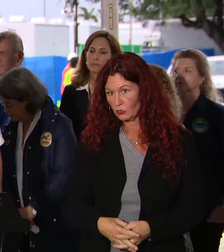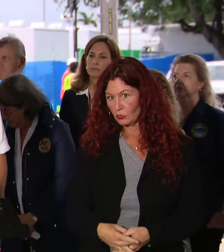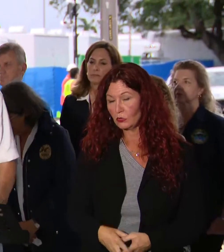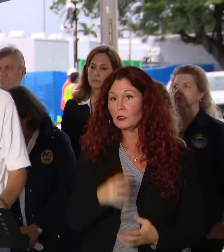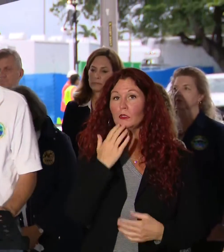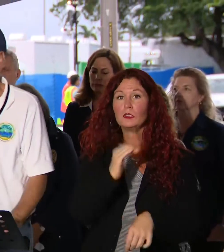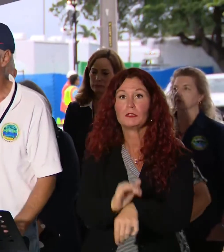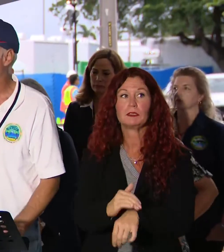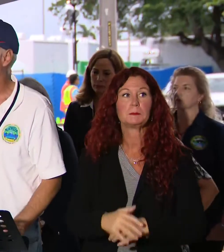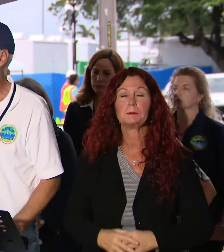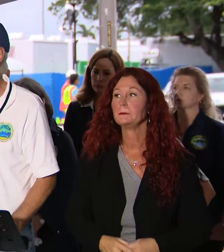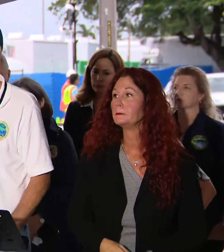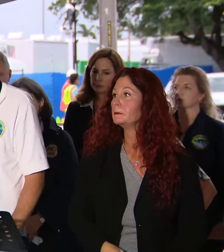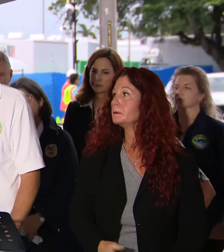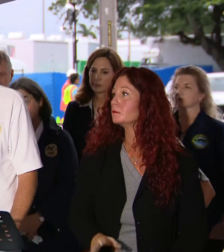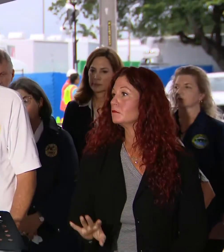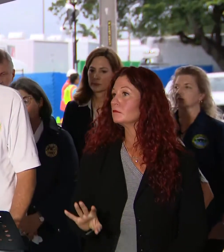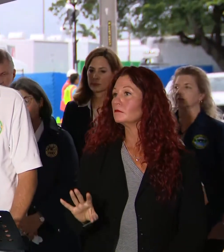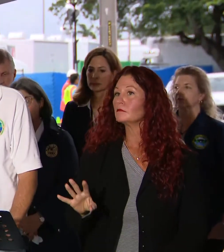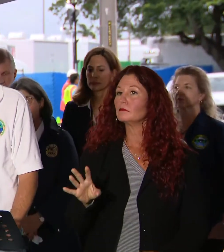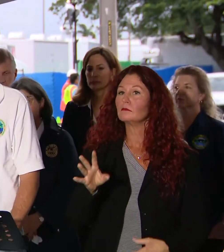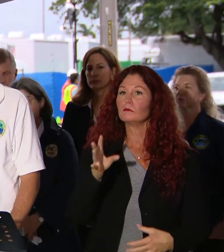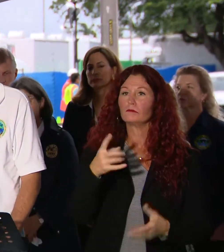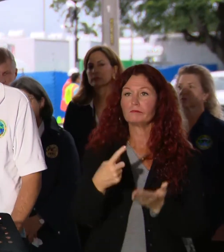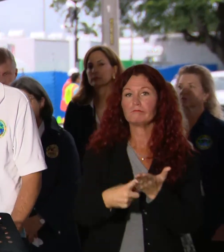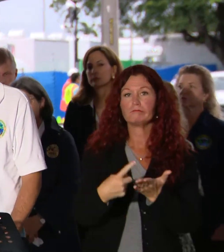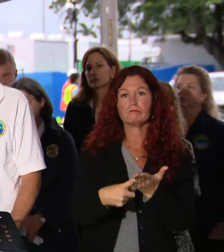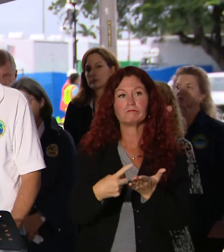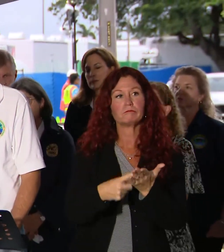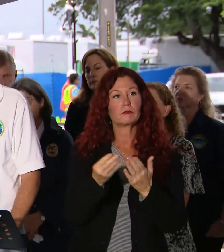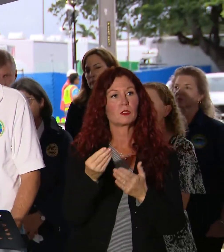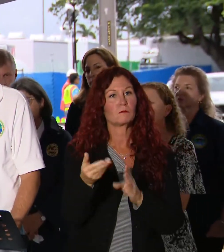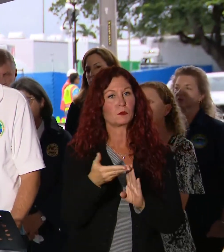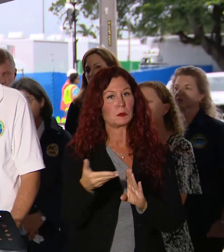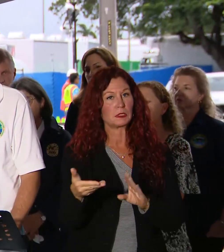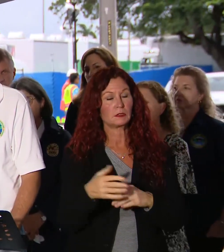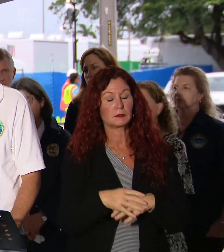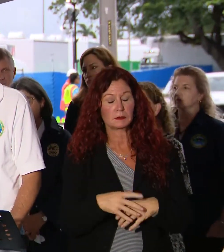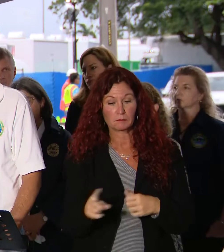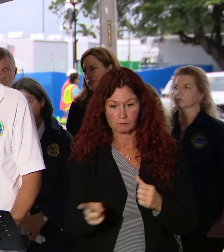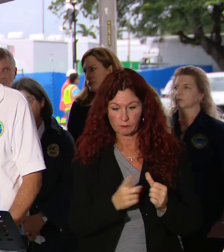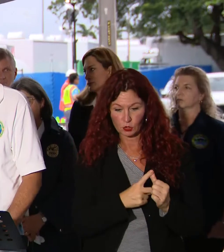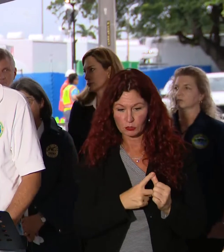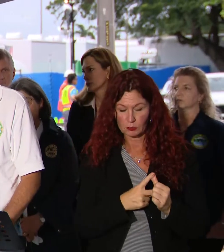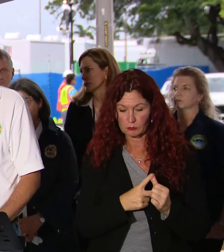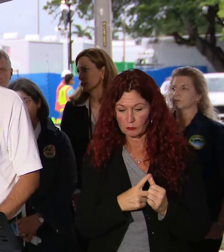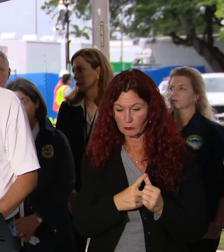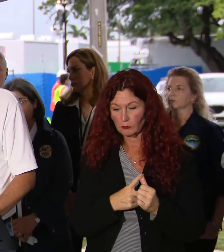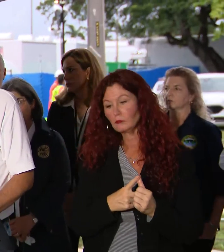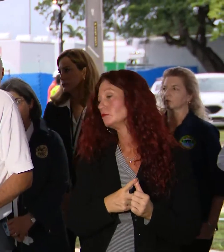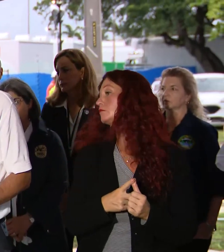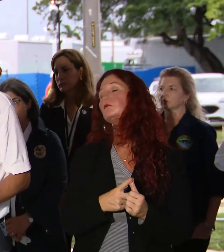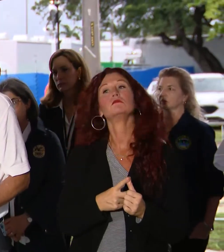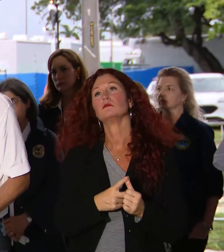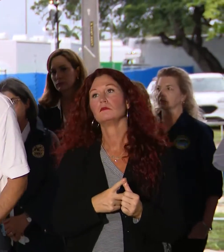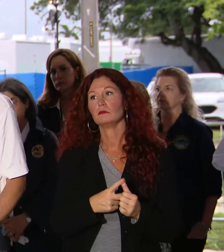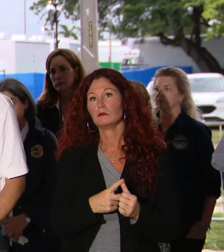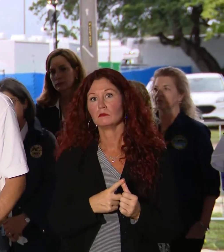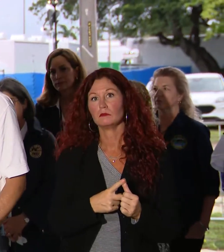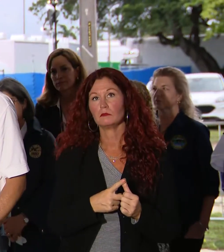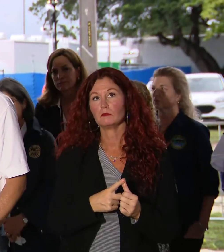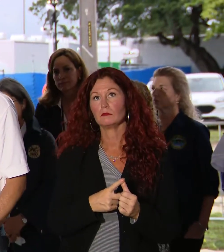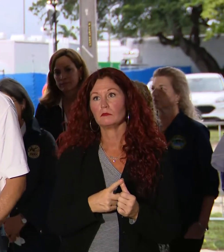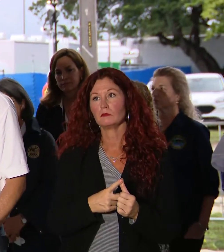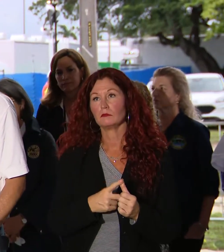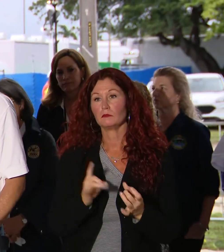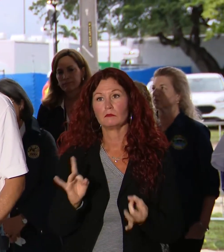Good evening. I'm going to touch on a couple subjects tonight. The first one is the logistical nightmare that we